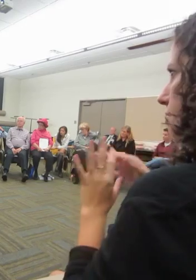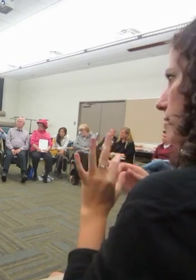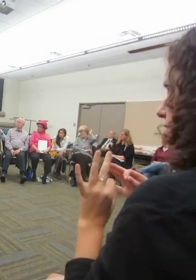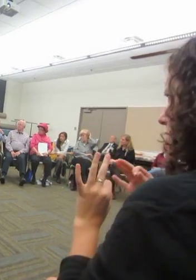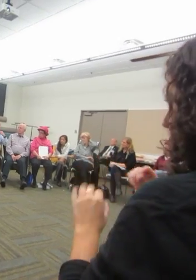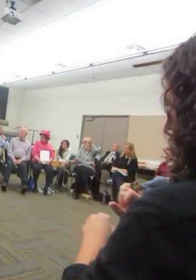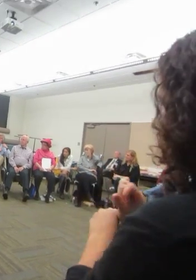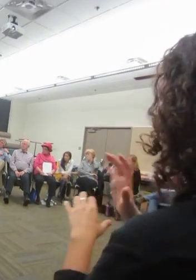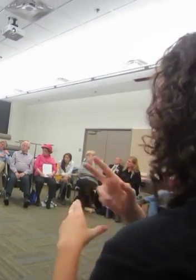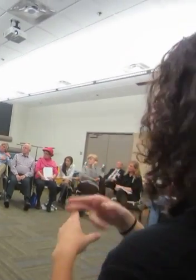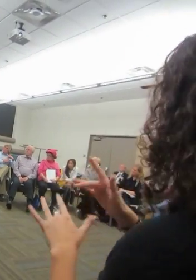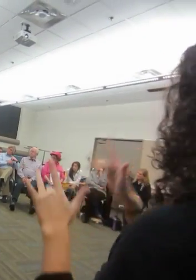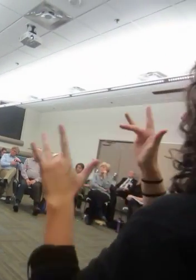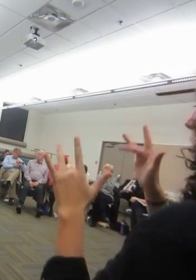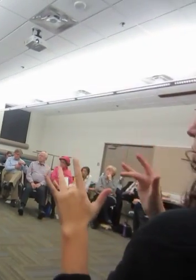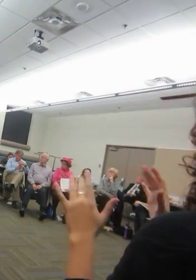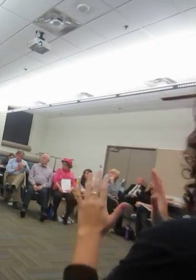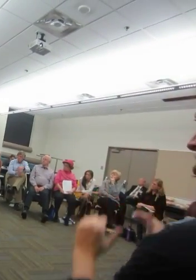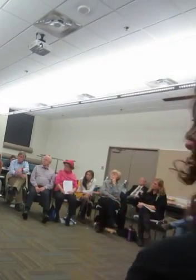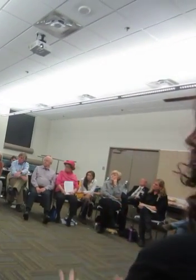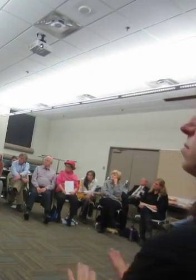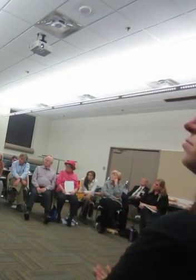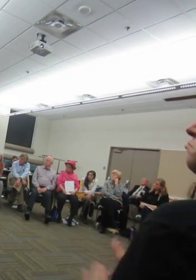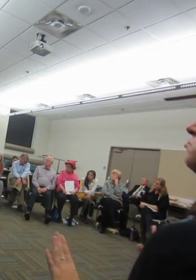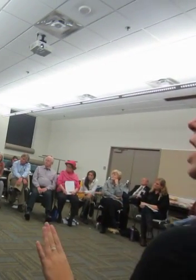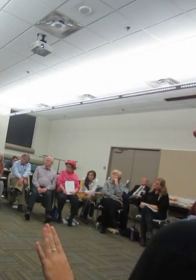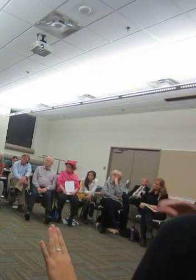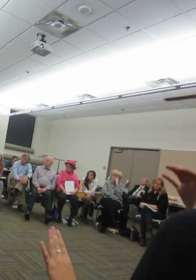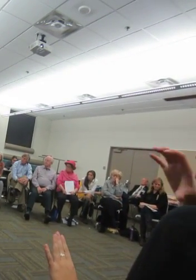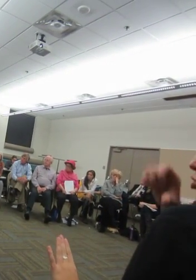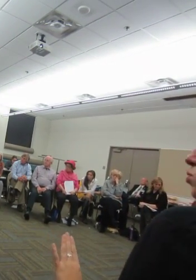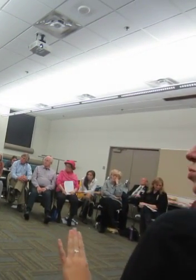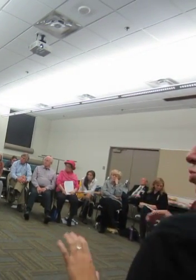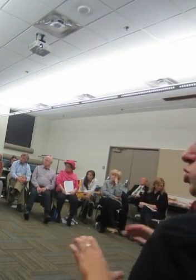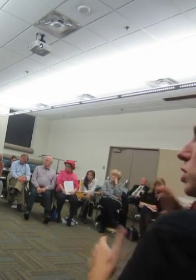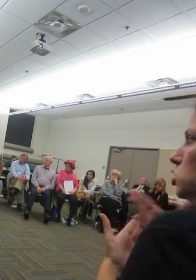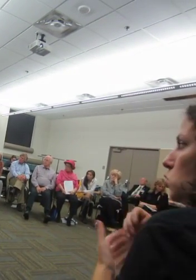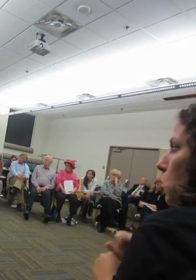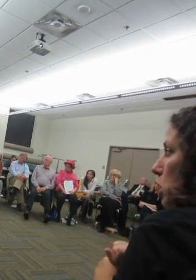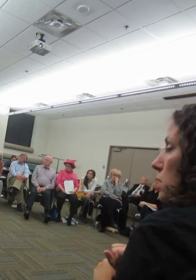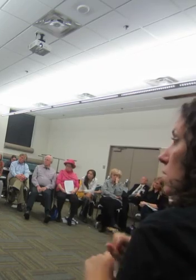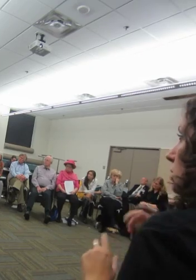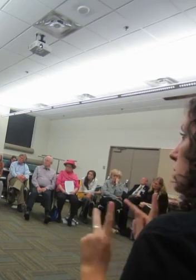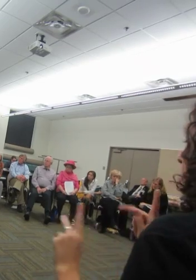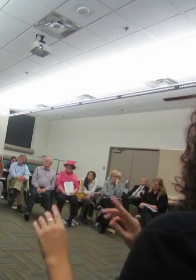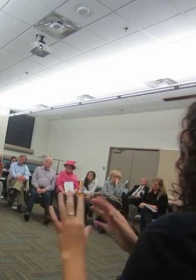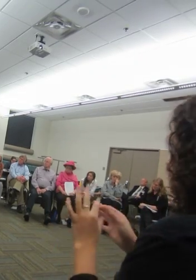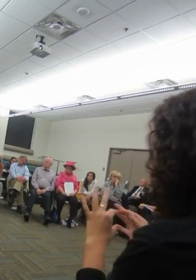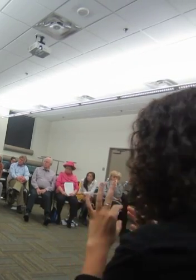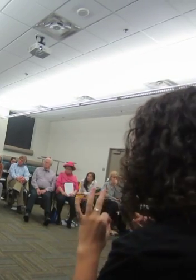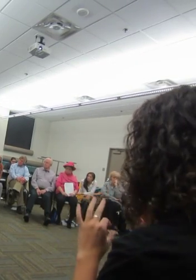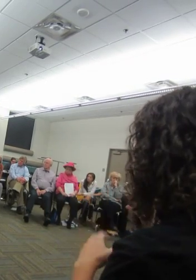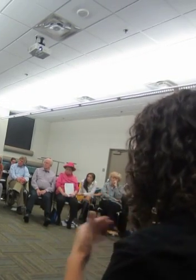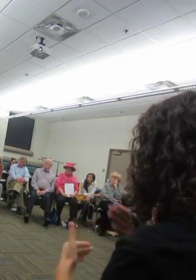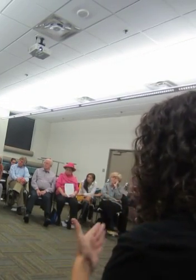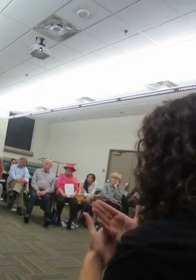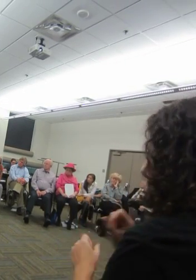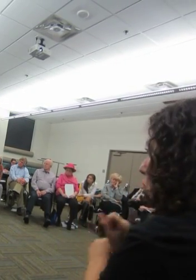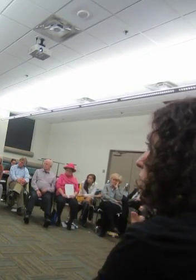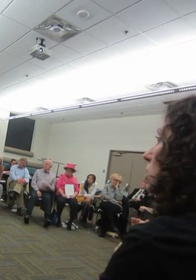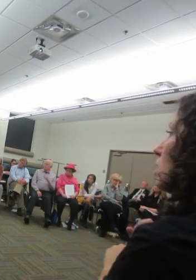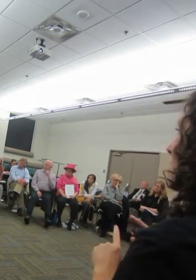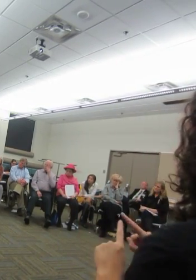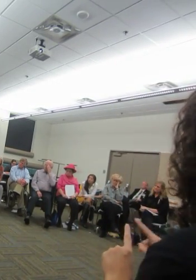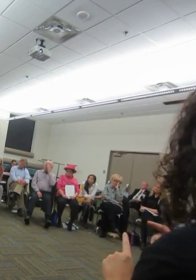you're doing good work. I think people think that's true. But it could be better, I would assume, if you heard from people who